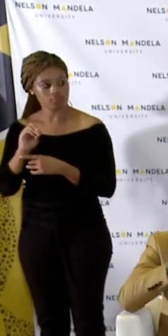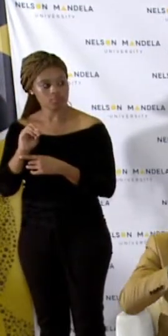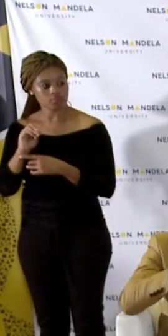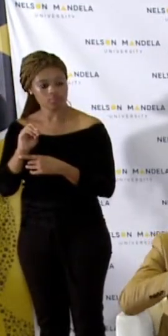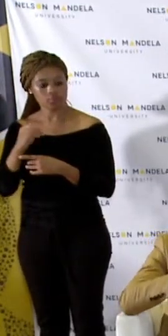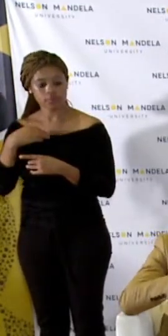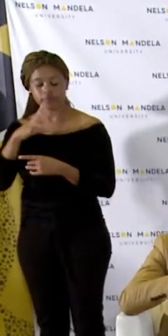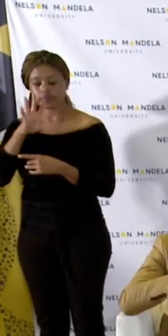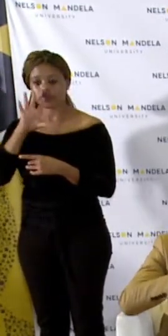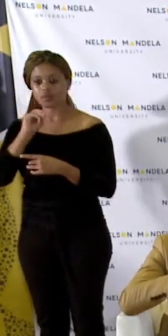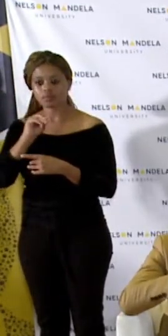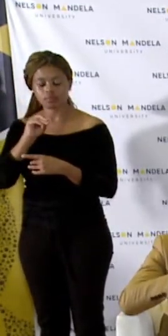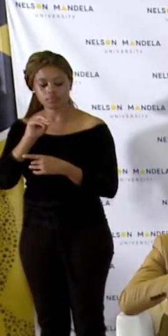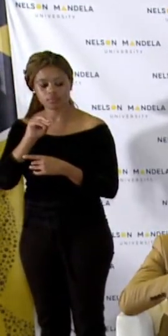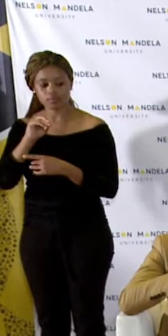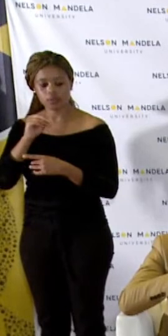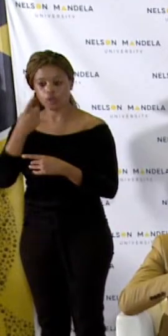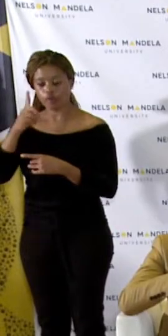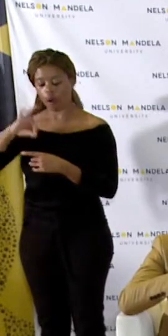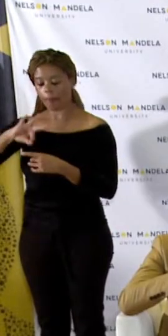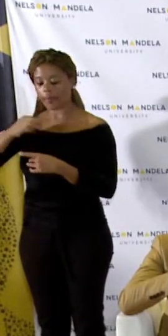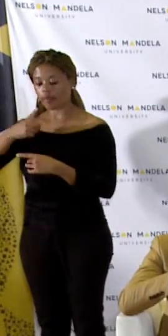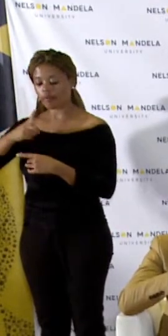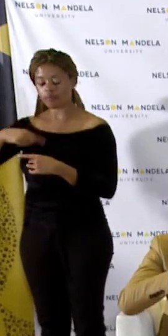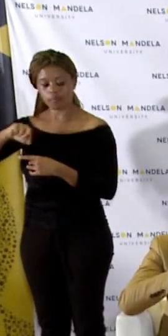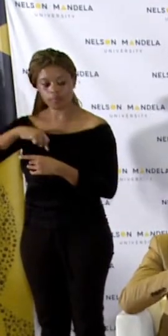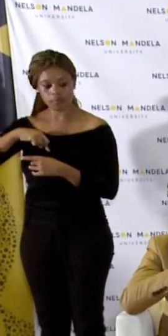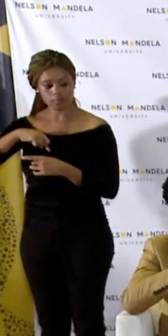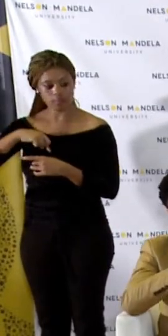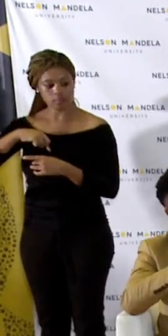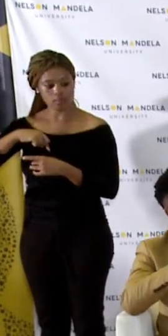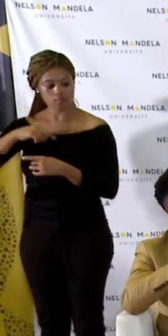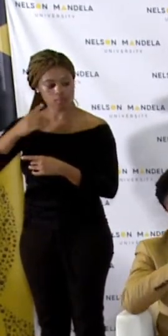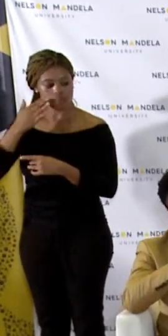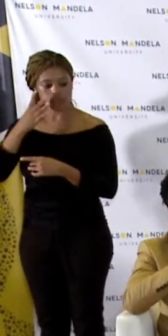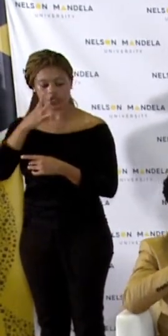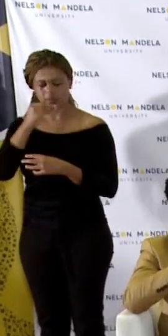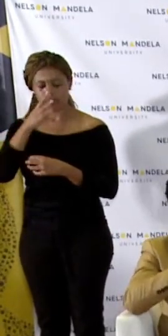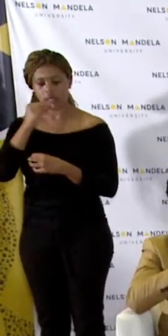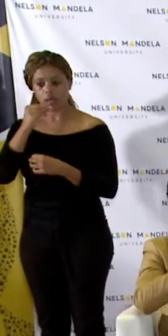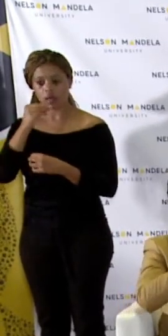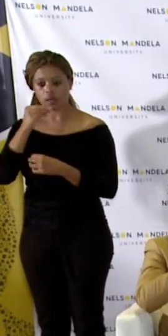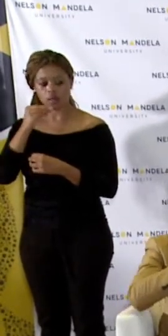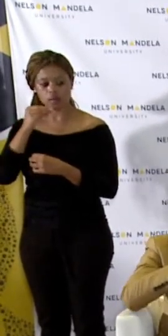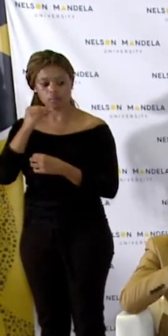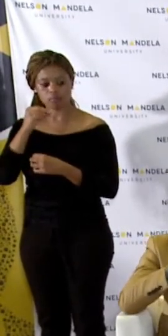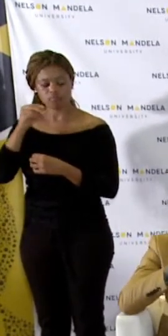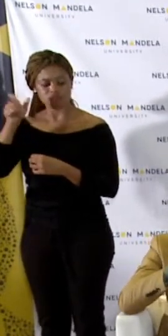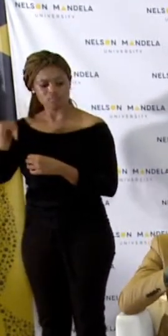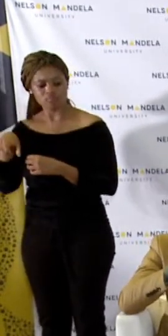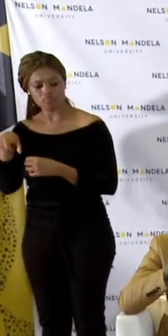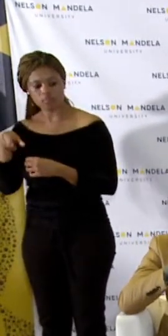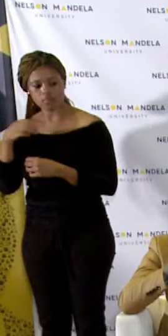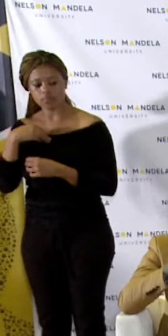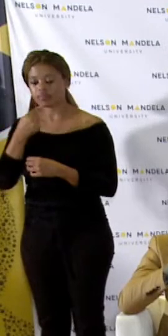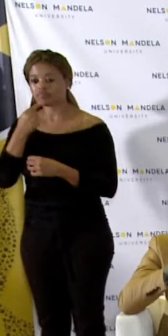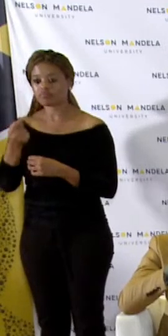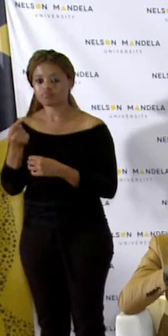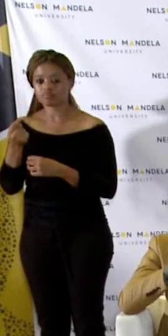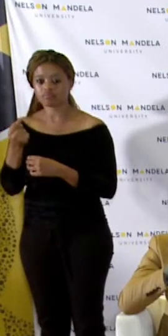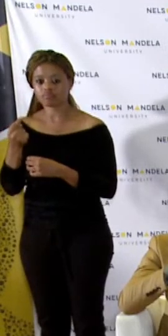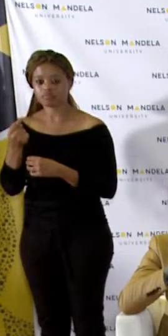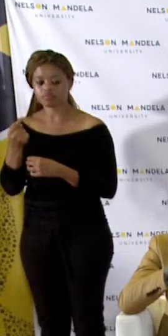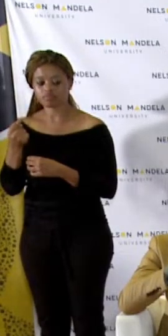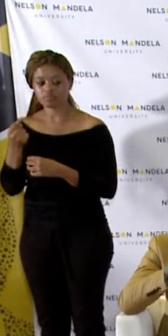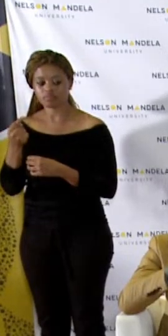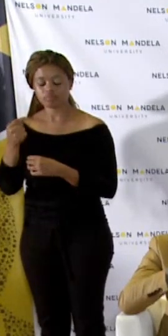for the benefit of us here. You know, when you're speaking with someone, I'm speaking to Eileen and I say to her, yeah,